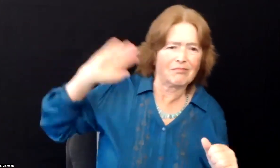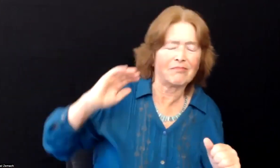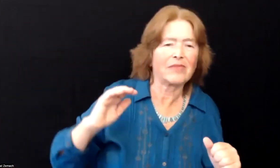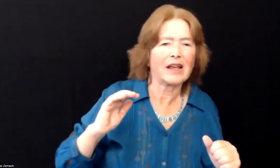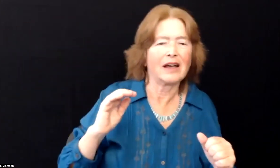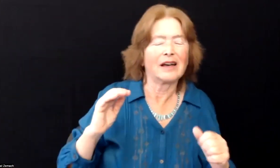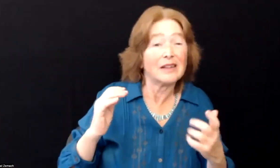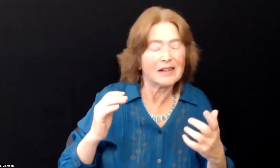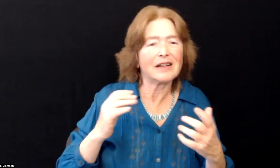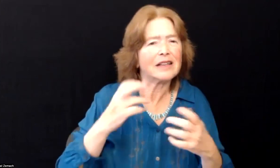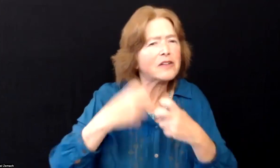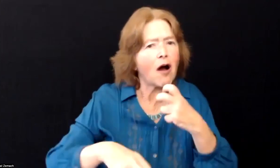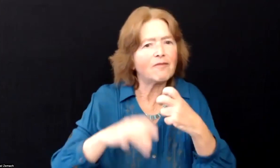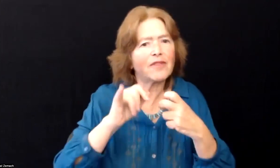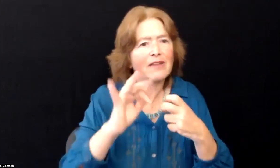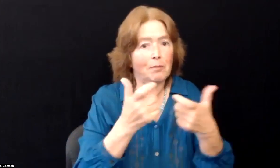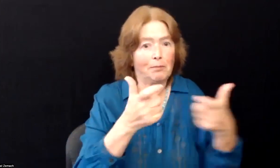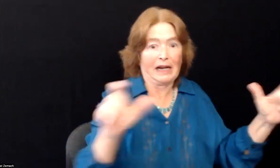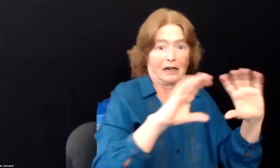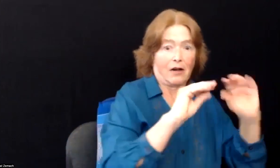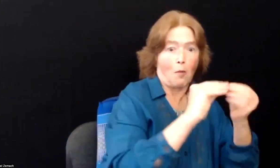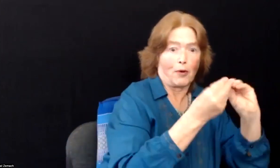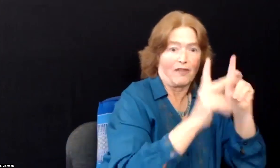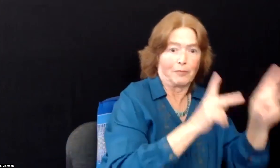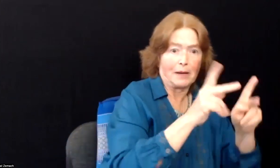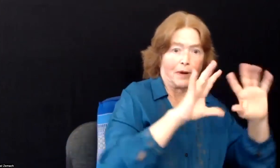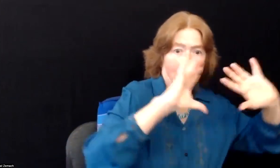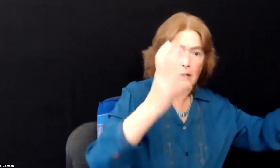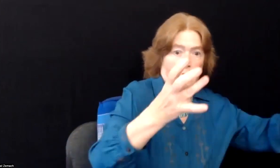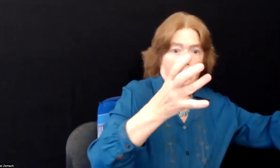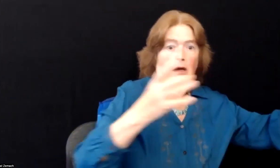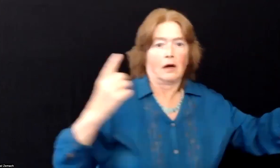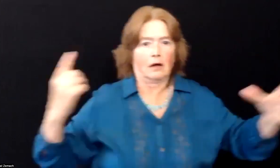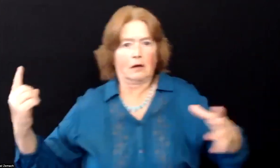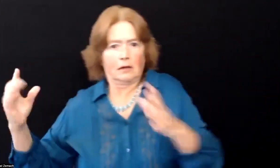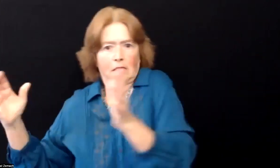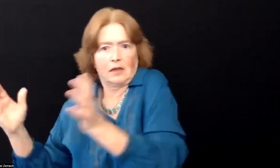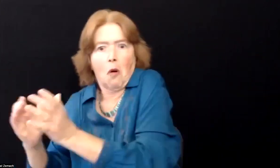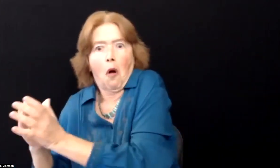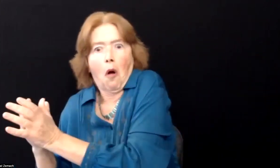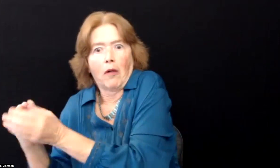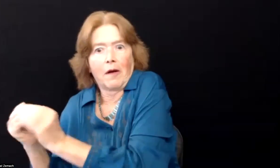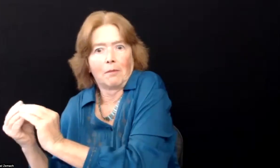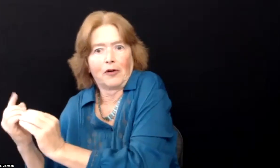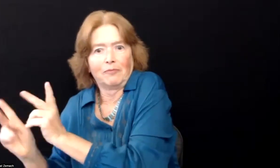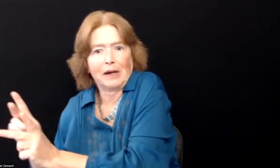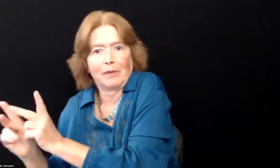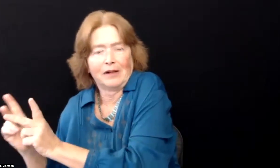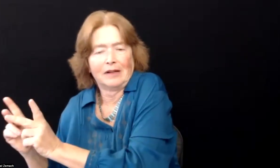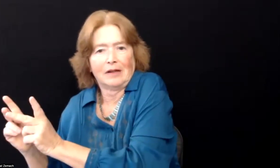disregarded a lot of advice and being the minority in